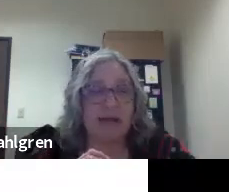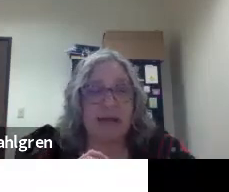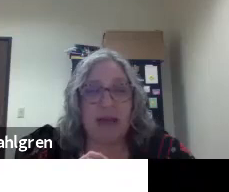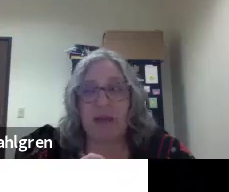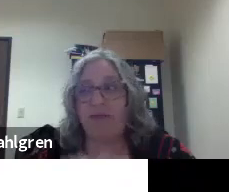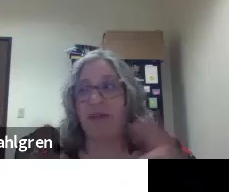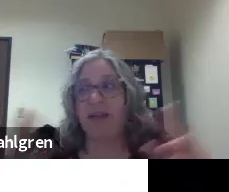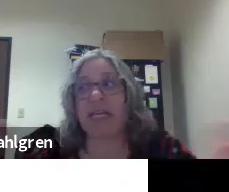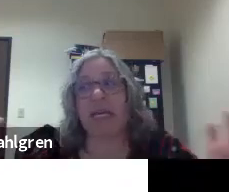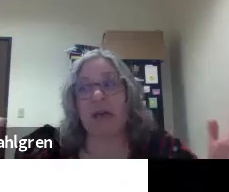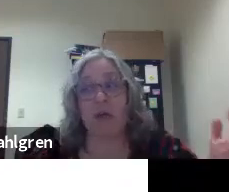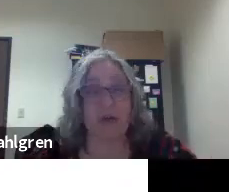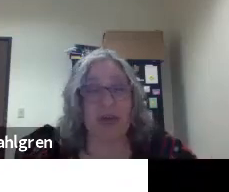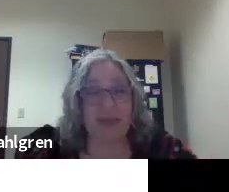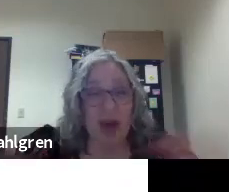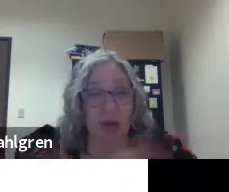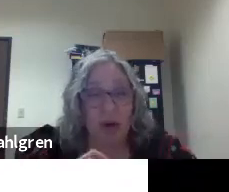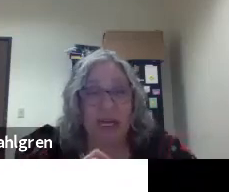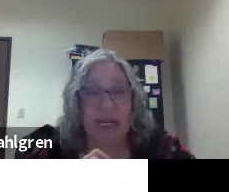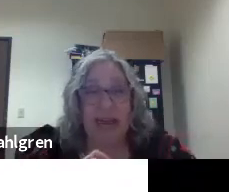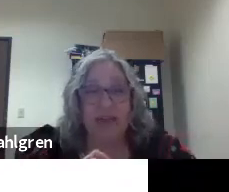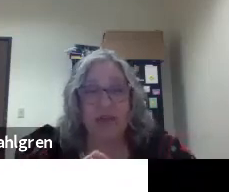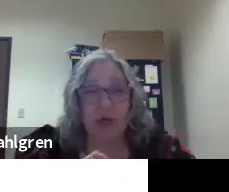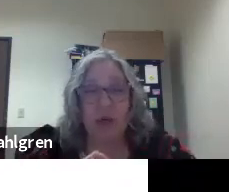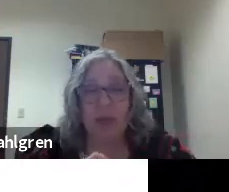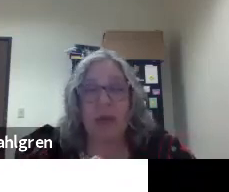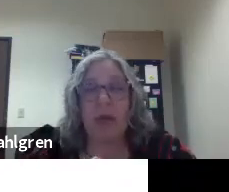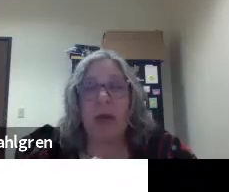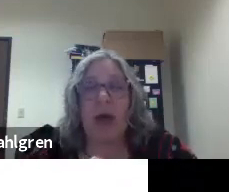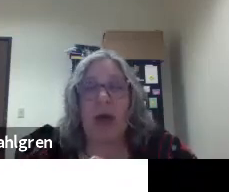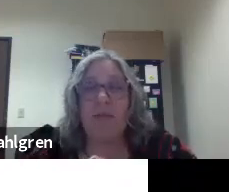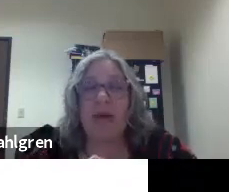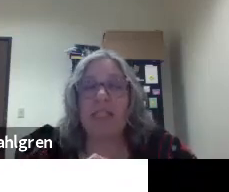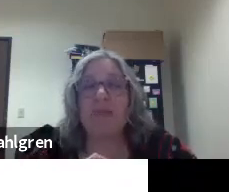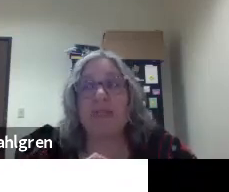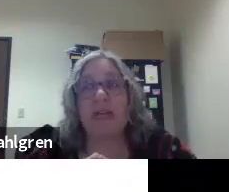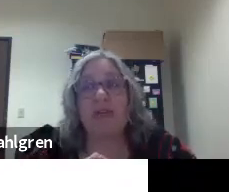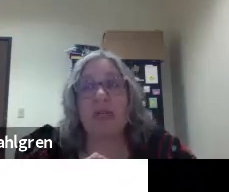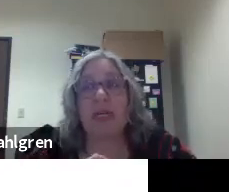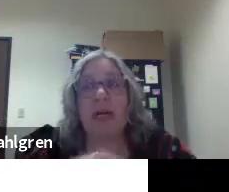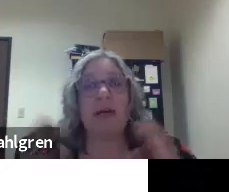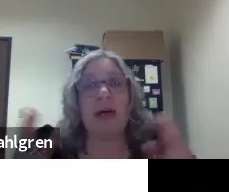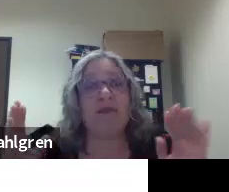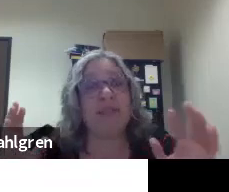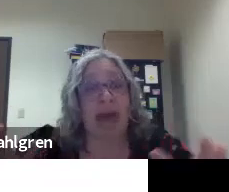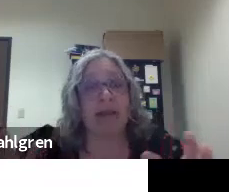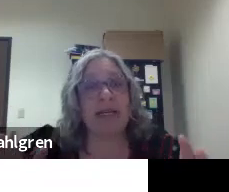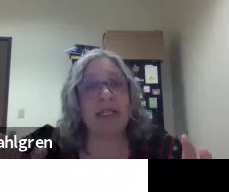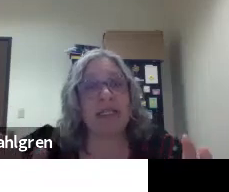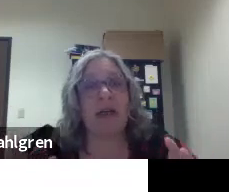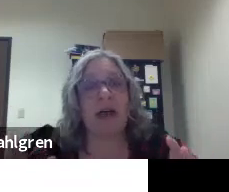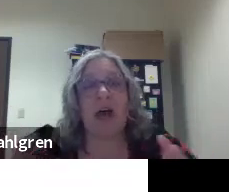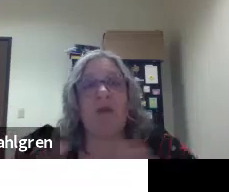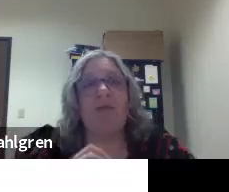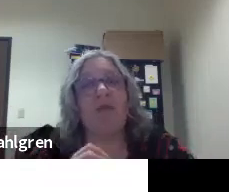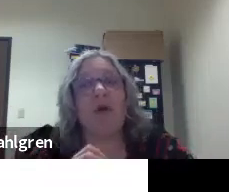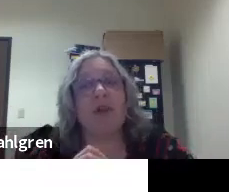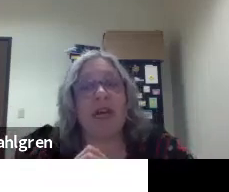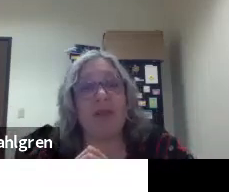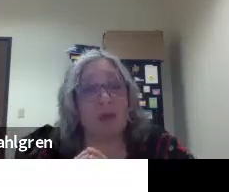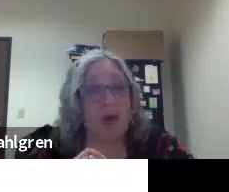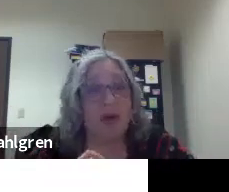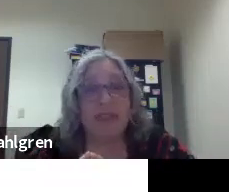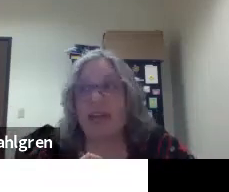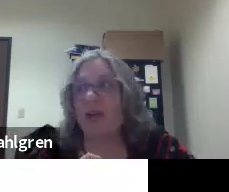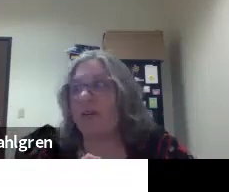or SSI benefits within that working age group. That is potentially a lot of talent for